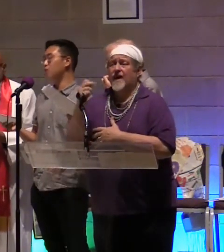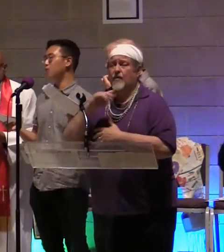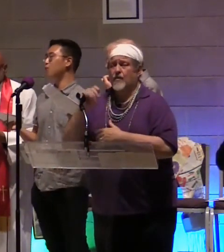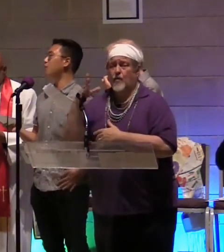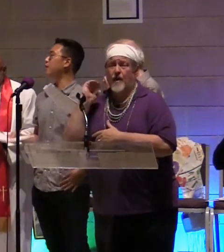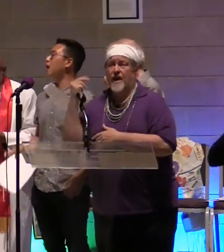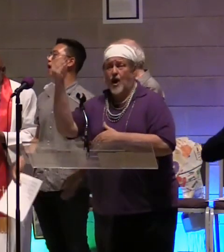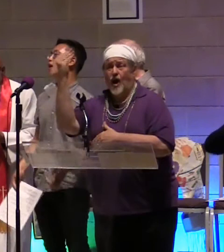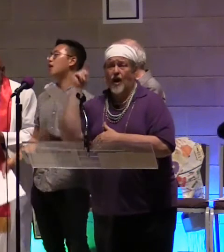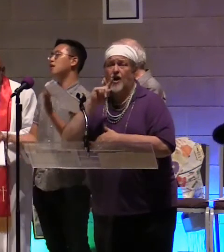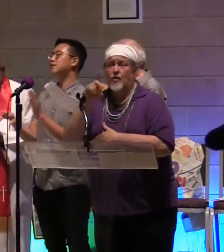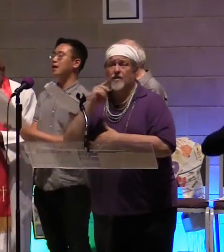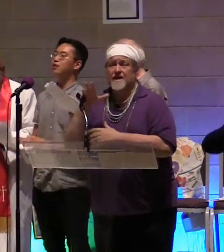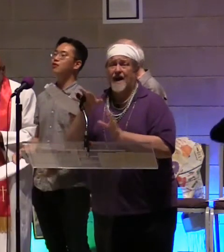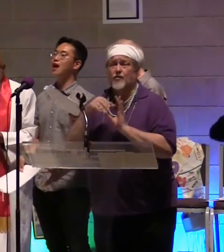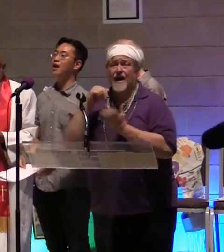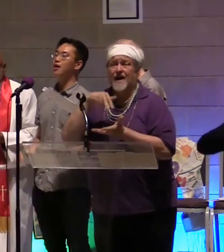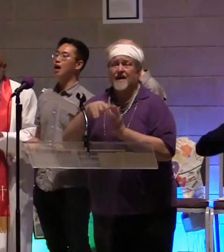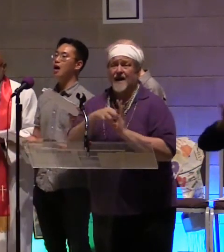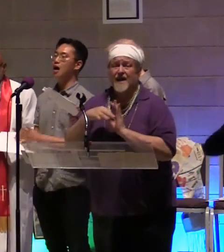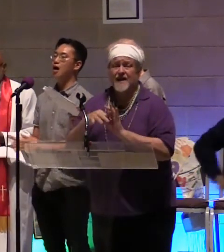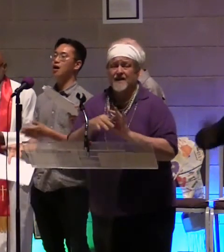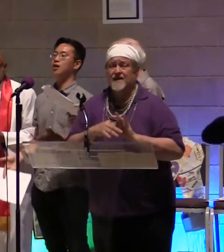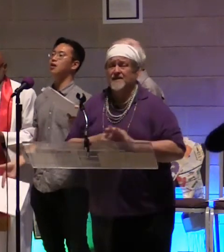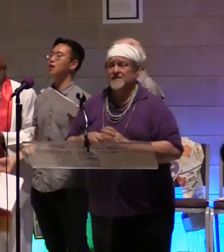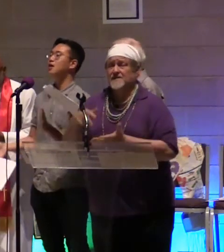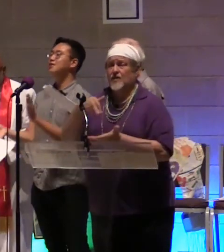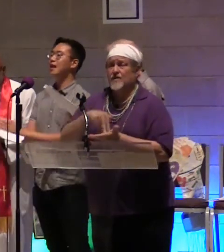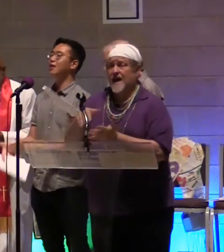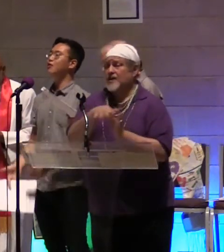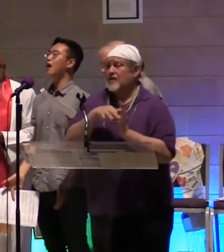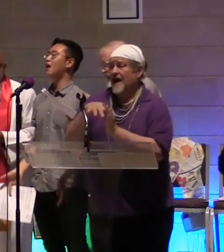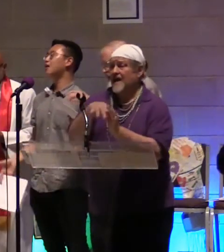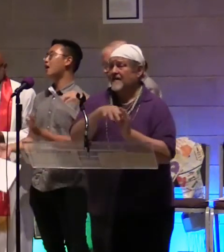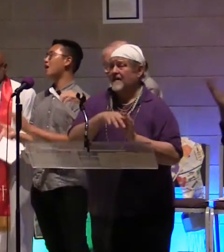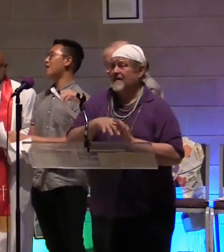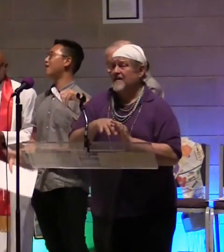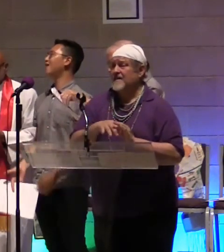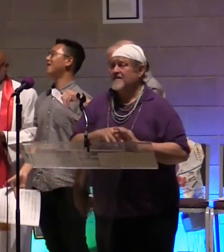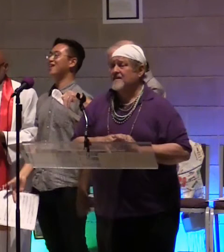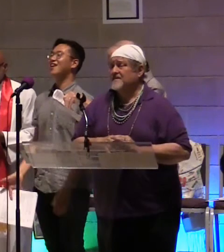who we are. Stand united, stand united, stand united,